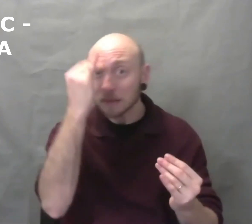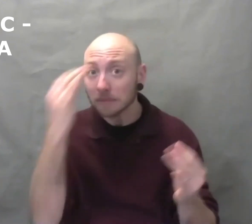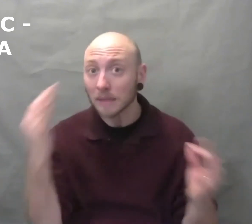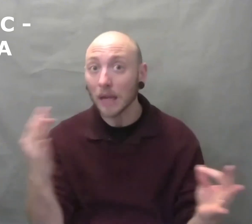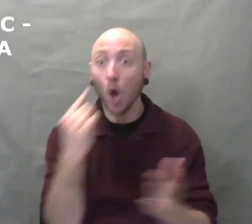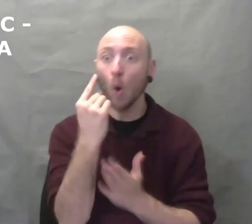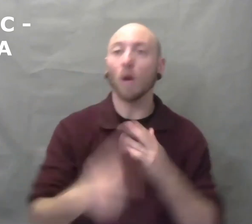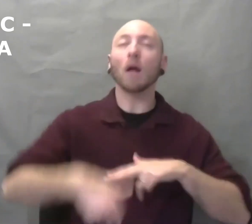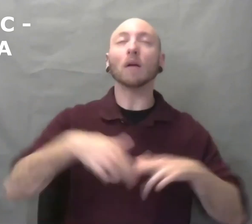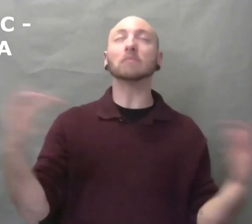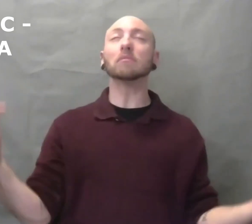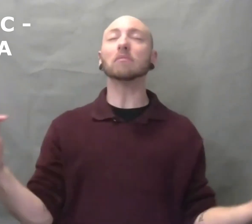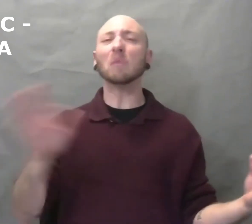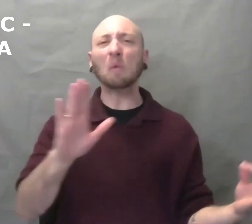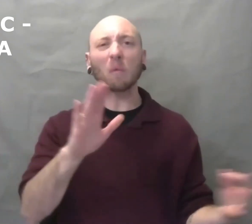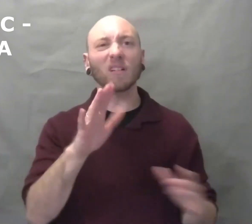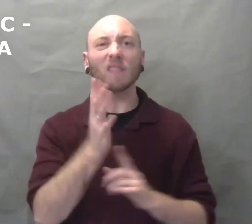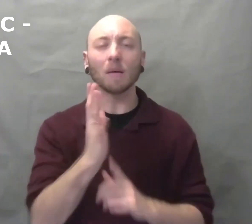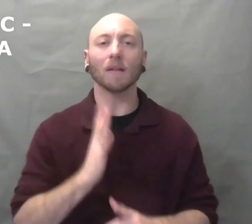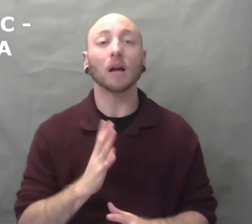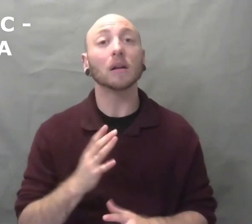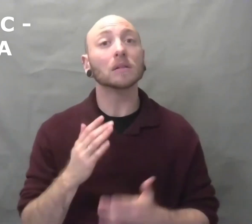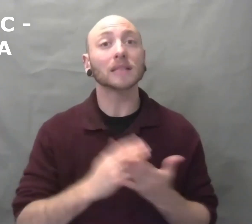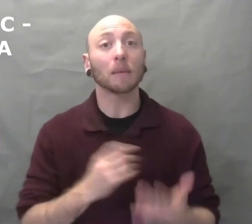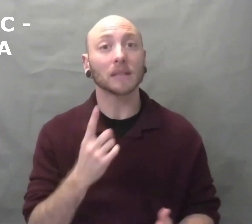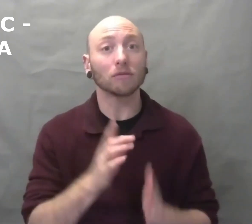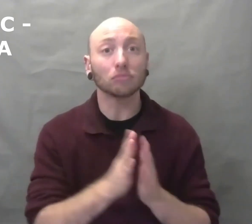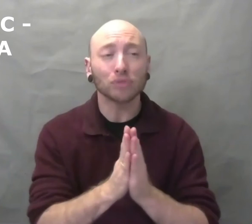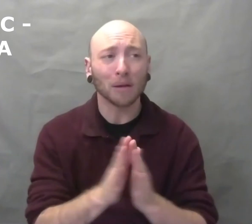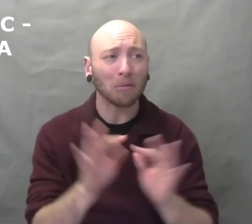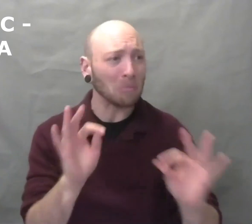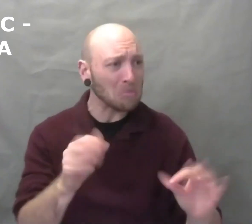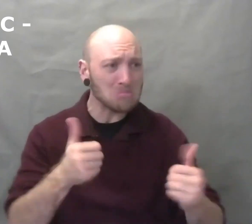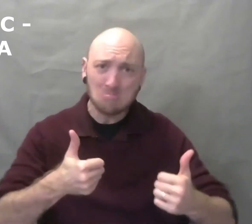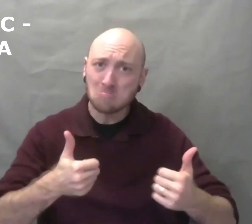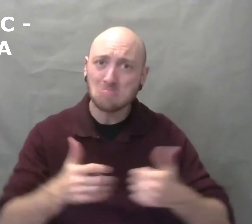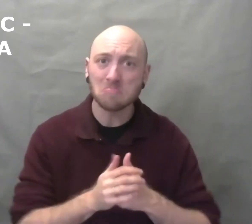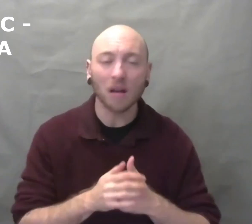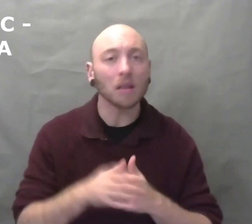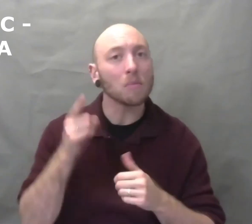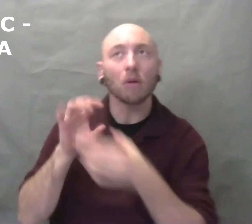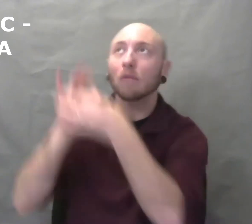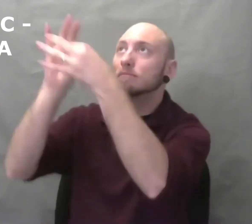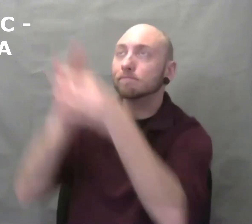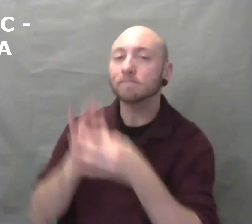be a 5 minute. Just say the 11-step prayer. You're good. Just connect with your higher power. You should be praying in the morning, praying at